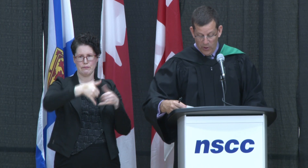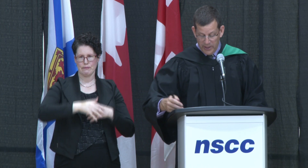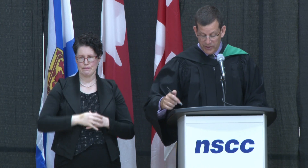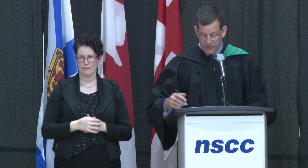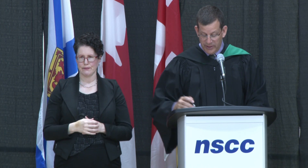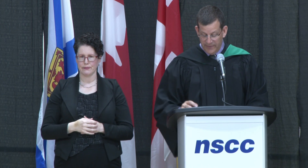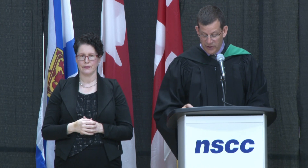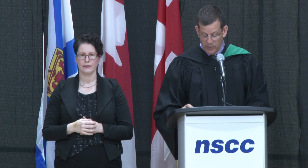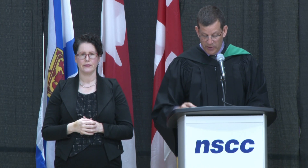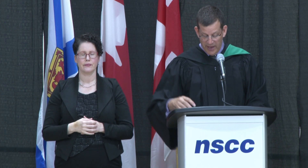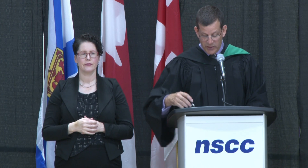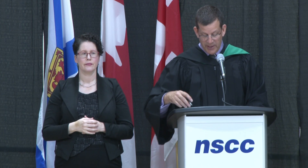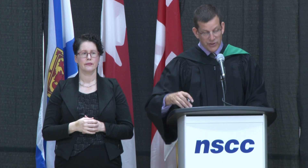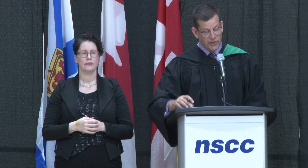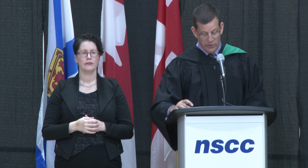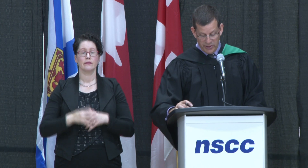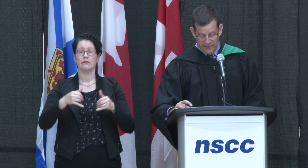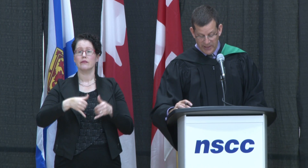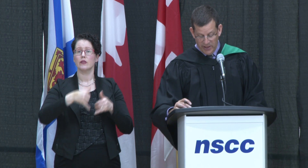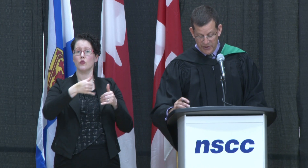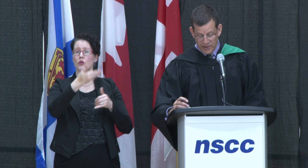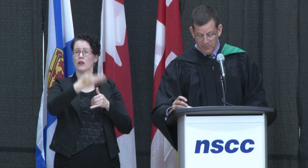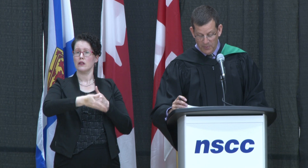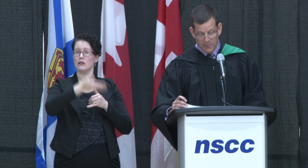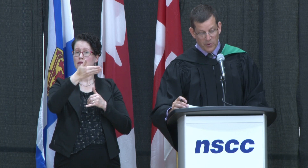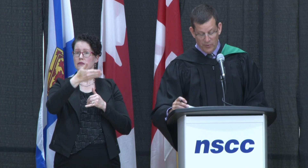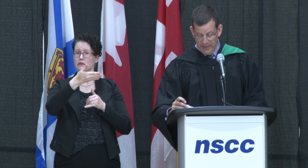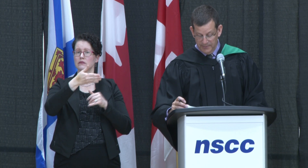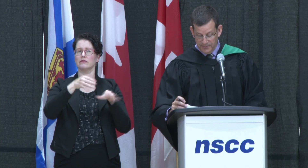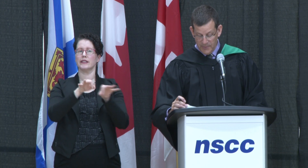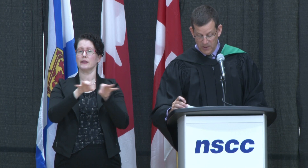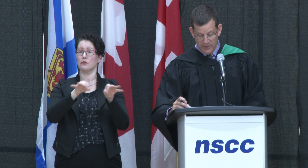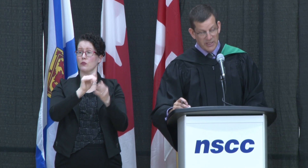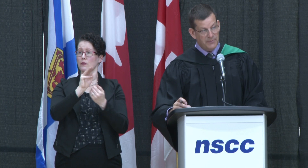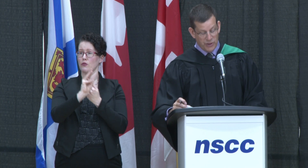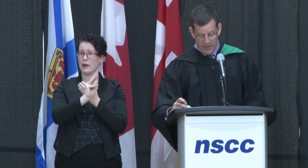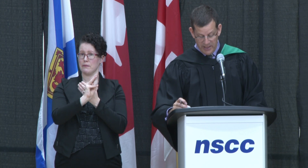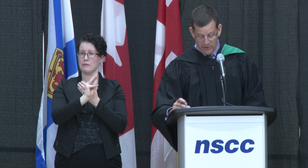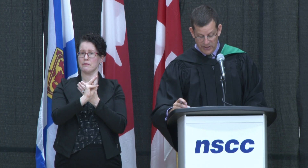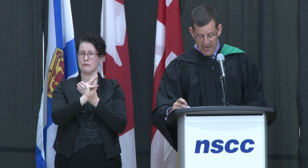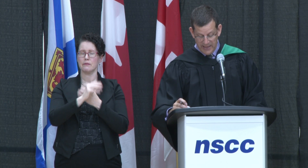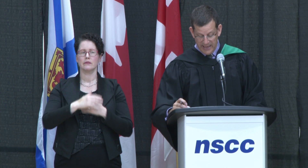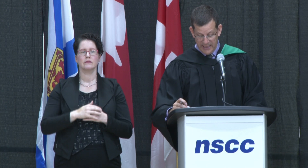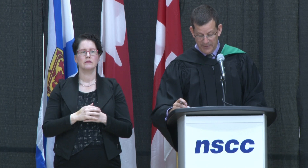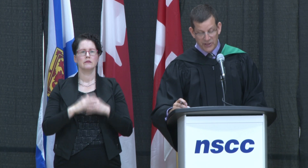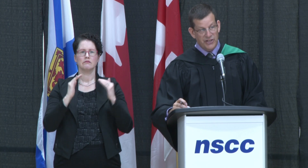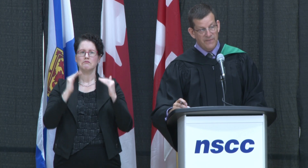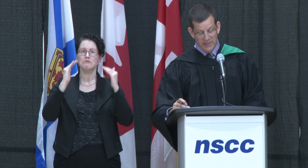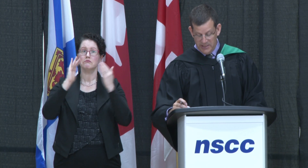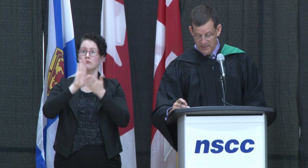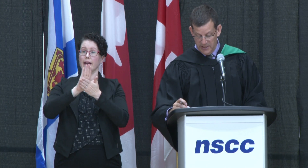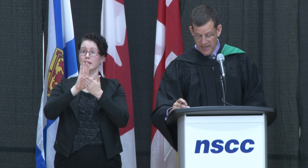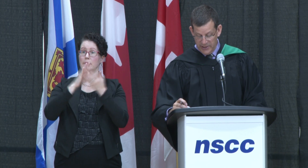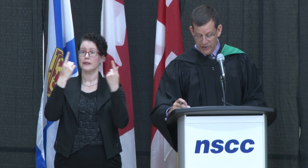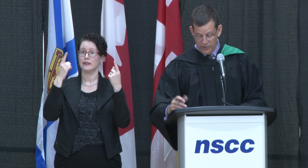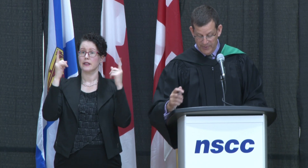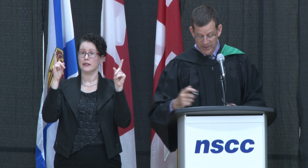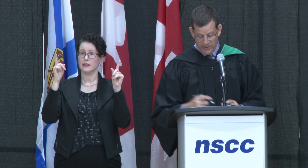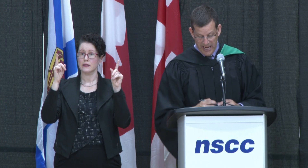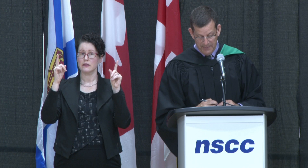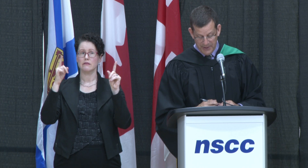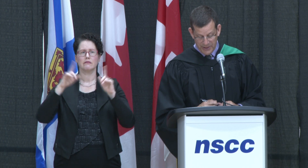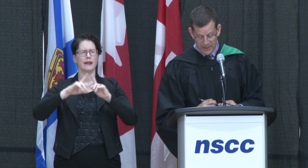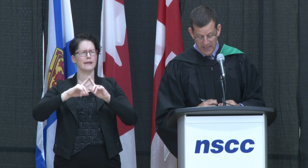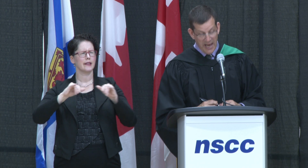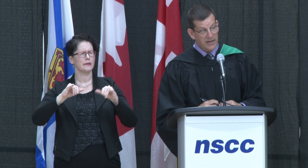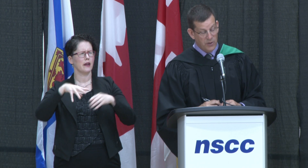This award is given to a graduating student of a college diploma program who has demonstrated outstanding academic achievement and contributed